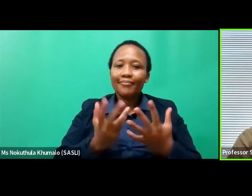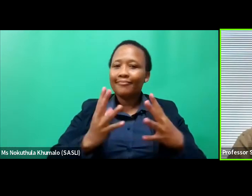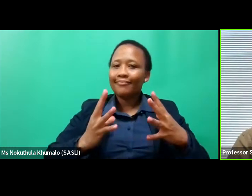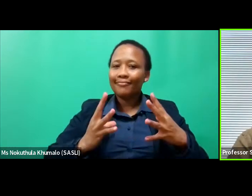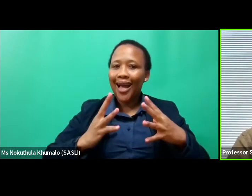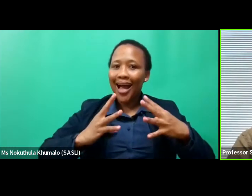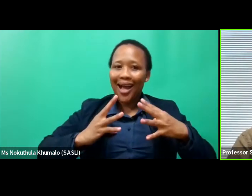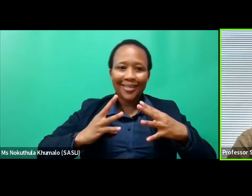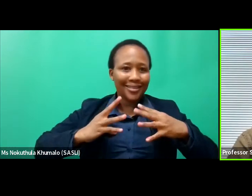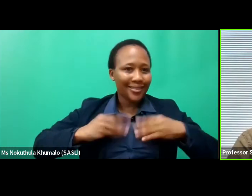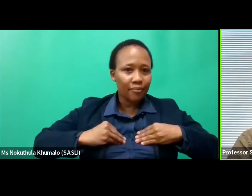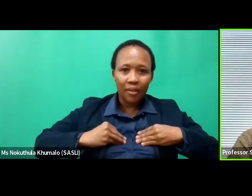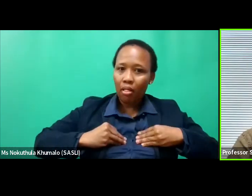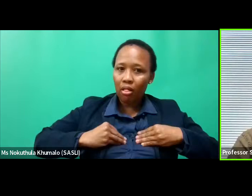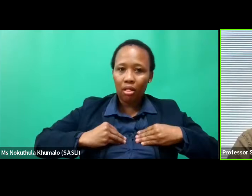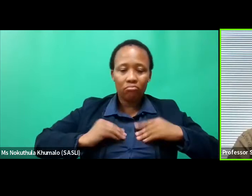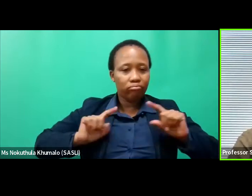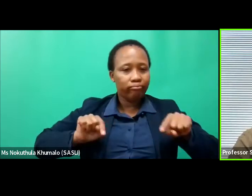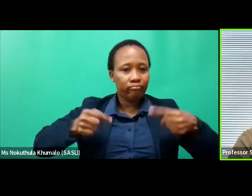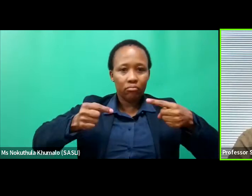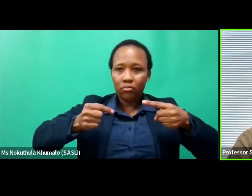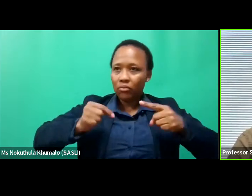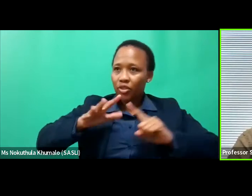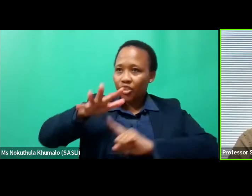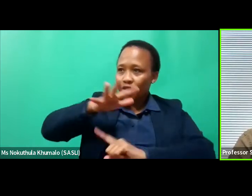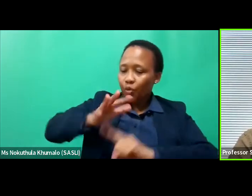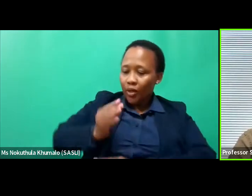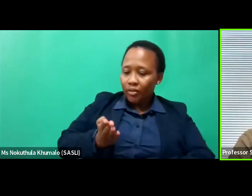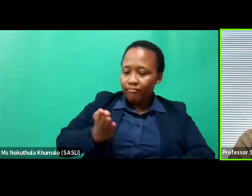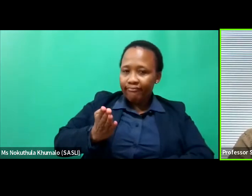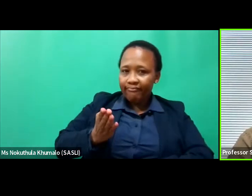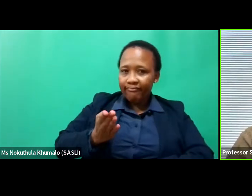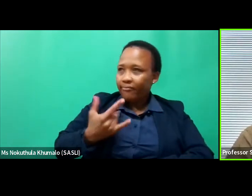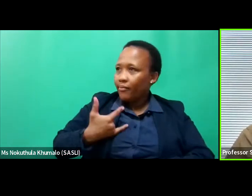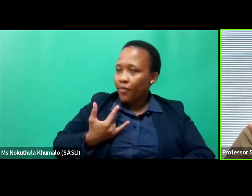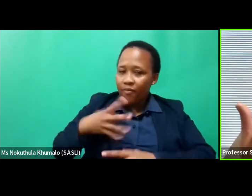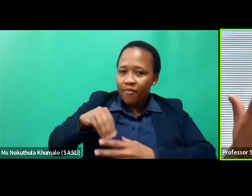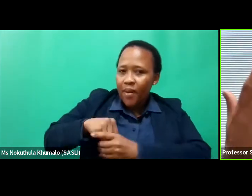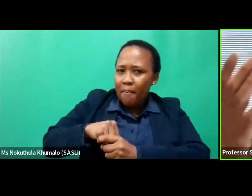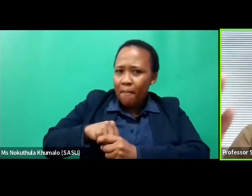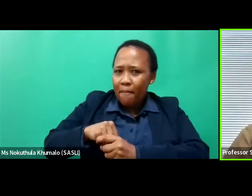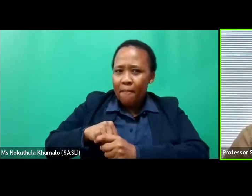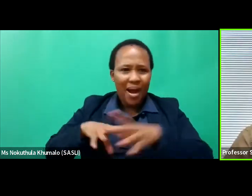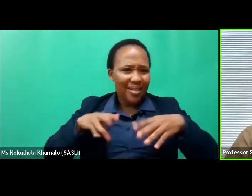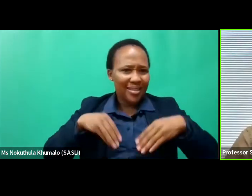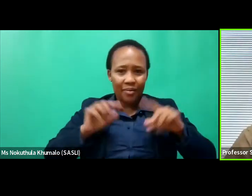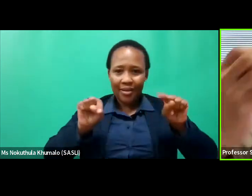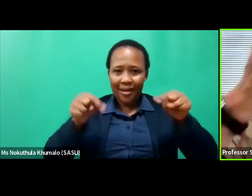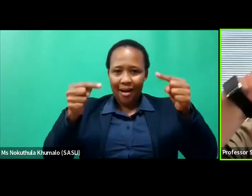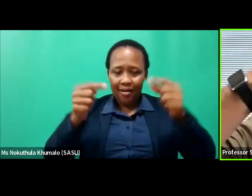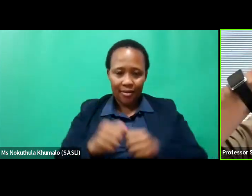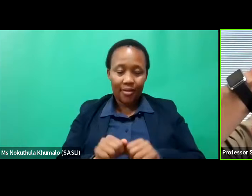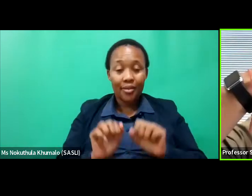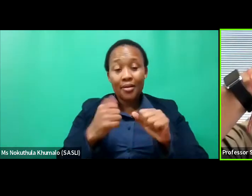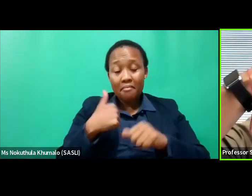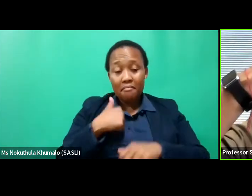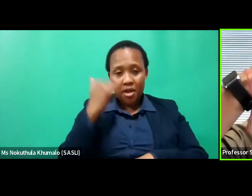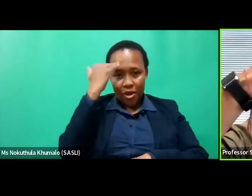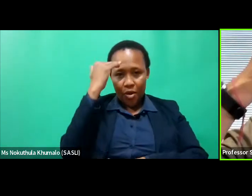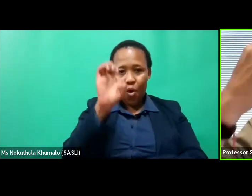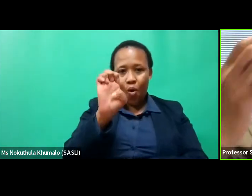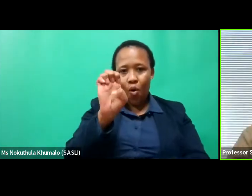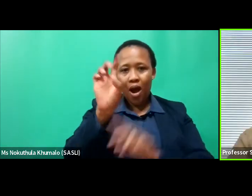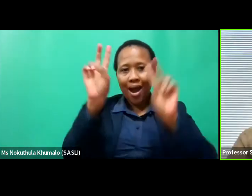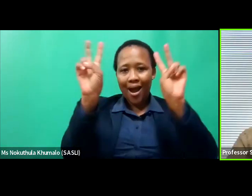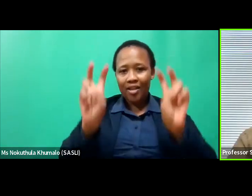in this situation, right? I know ESCOM is a problem. I know that we have